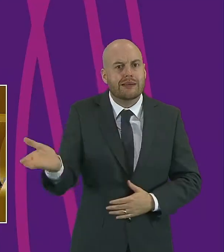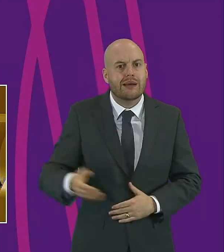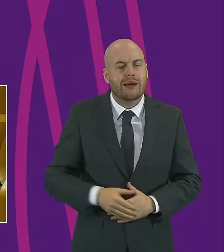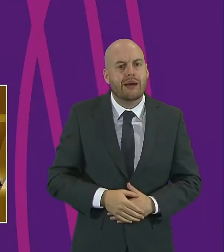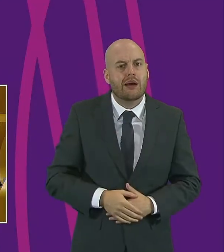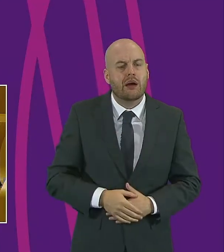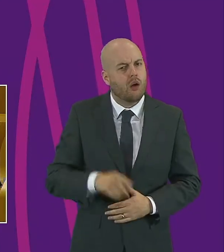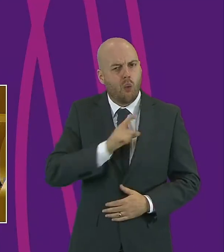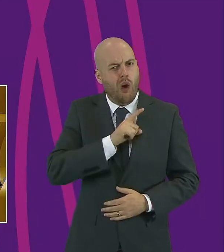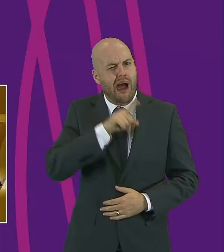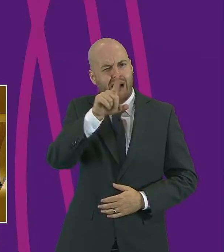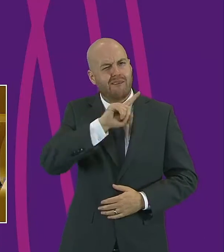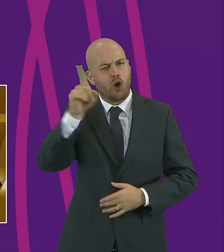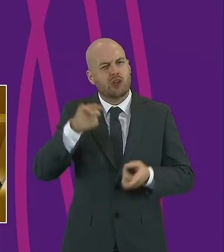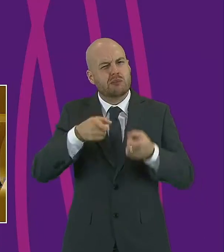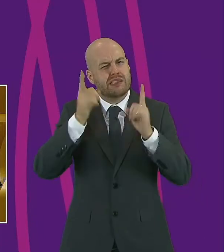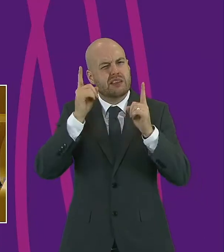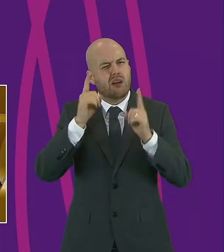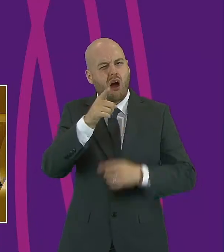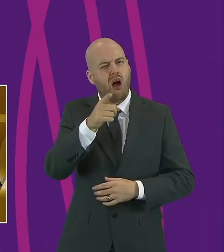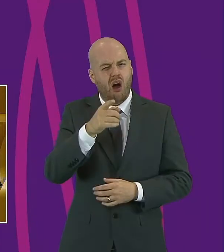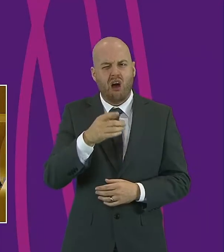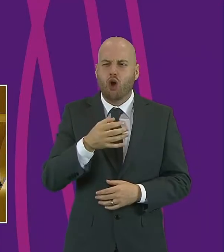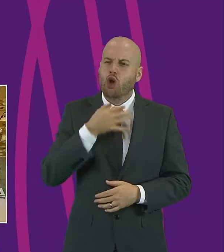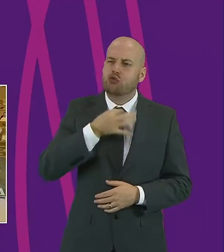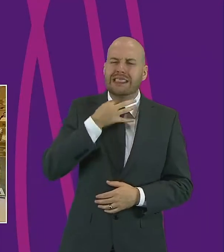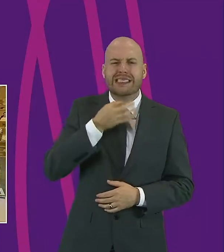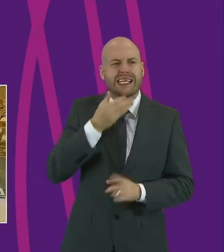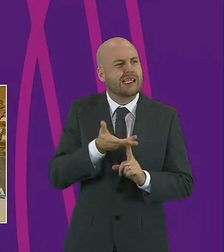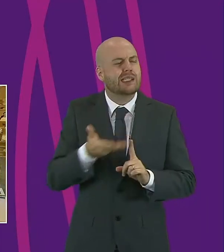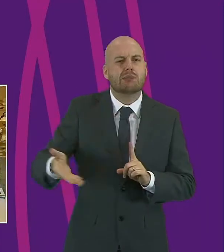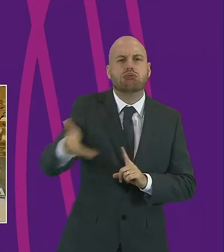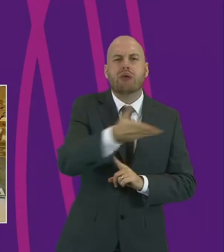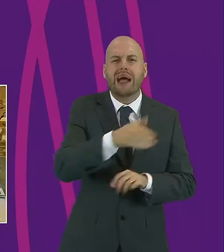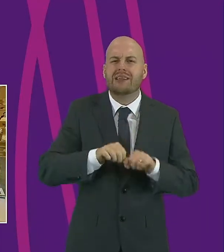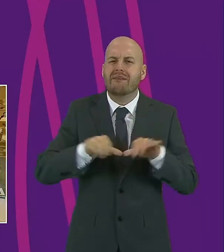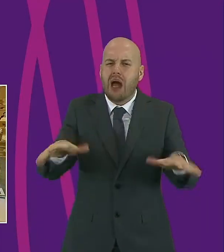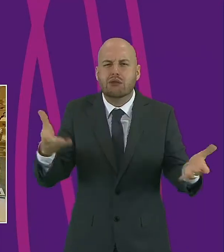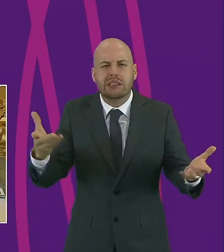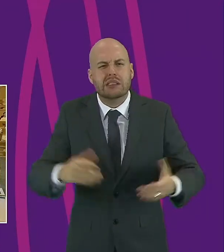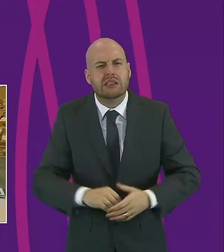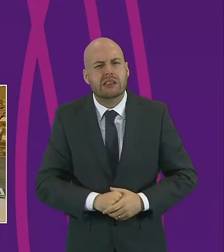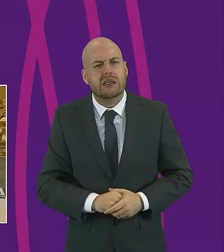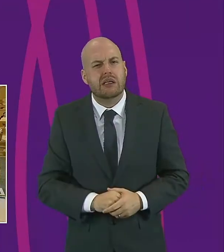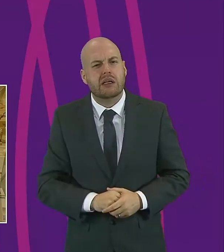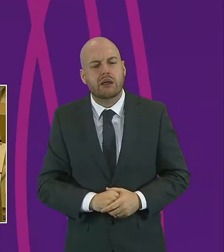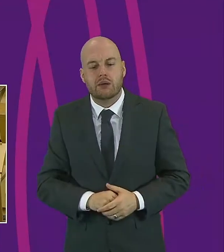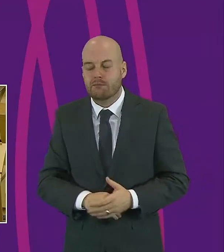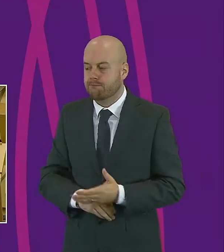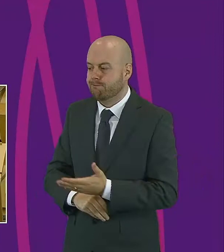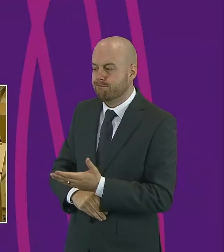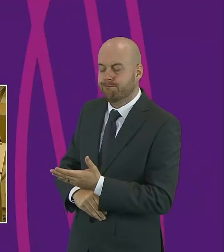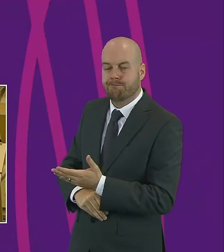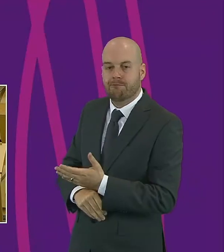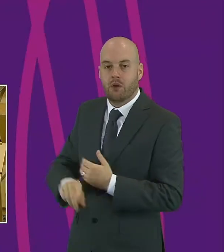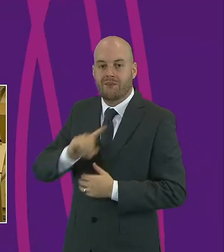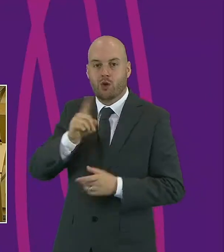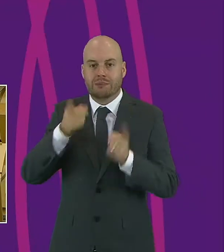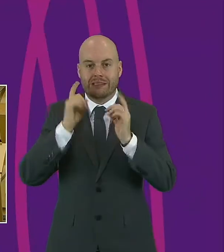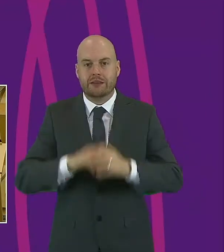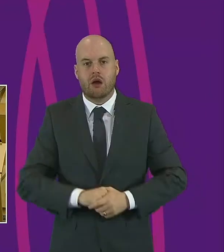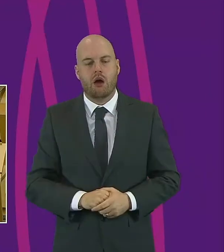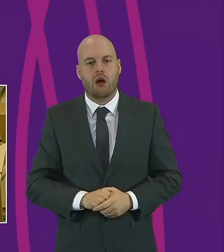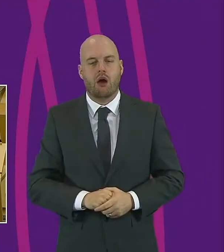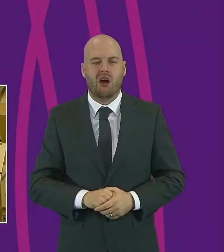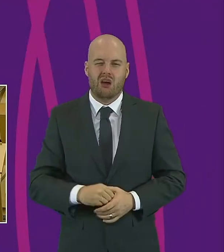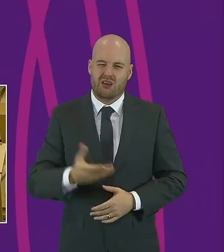Minister risking the spread of the virus? First Minister. If Willie Rennie wanted to pay some attention to the actual decisions